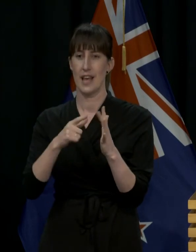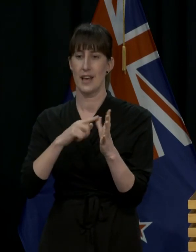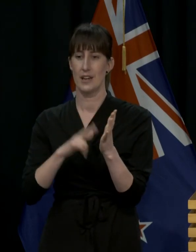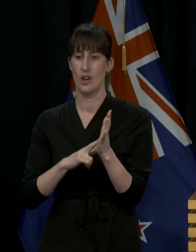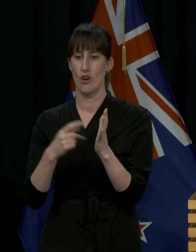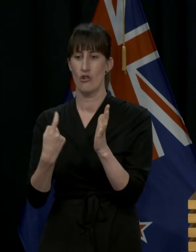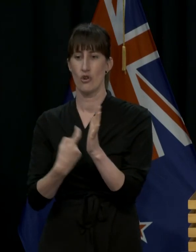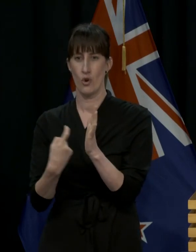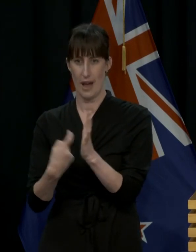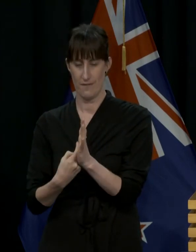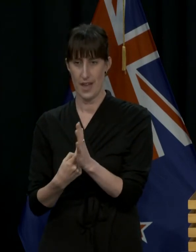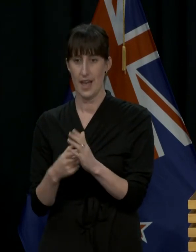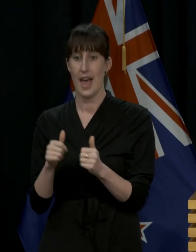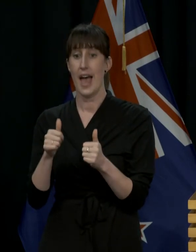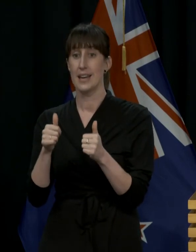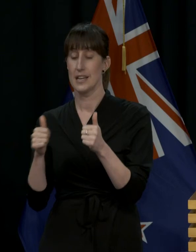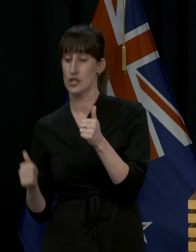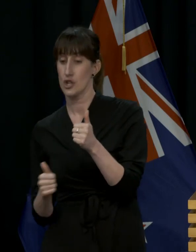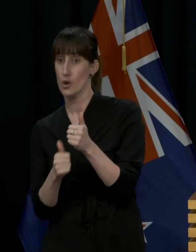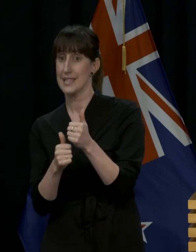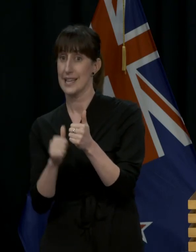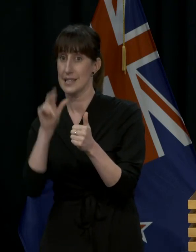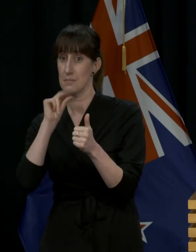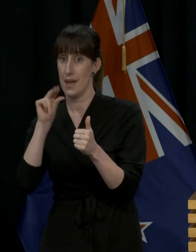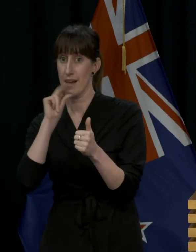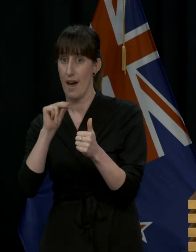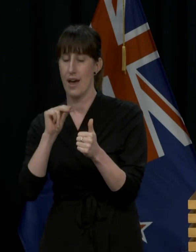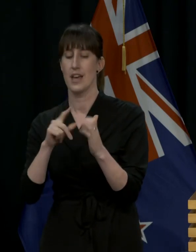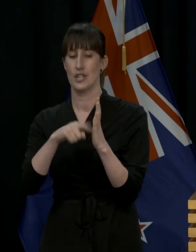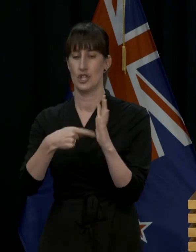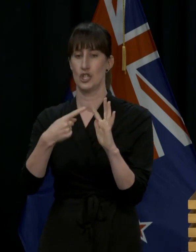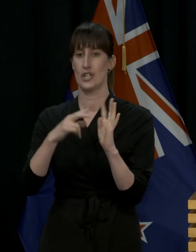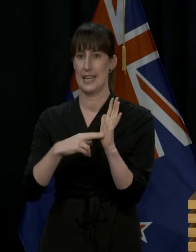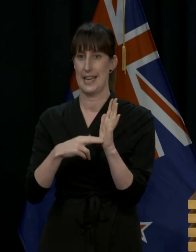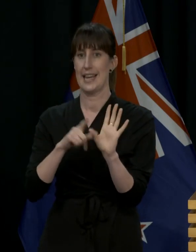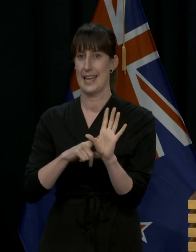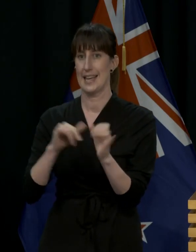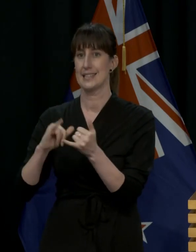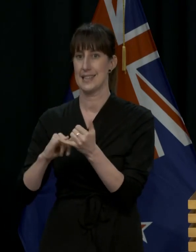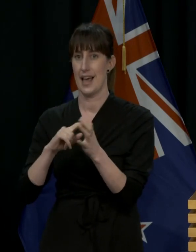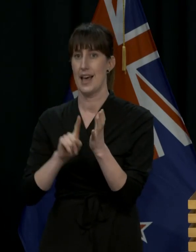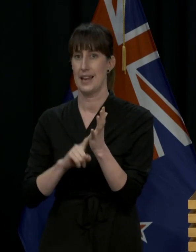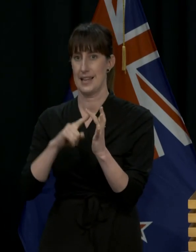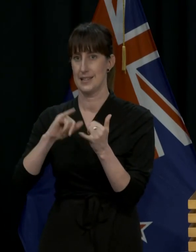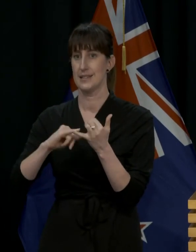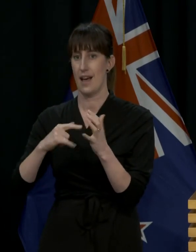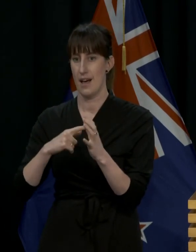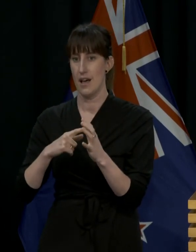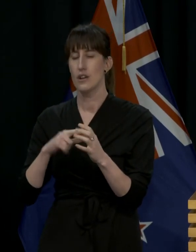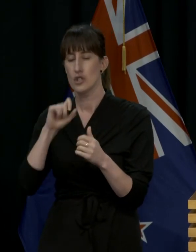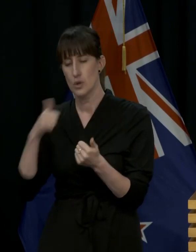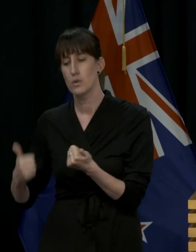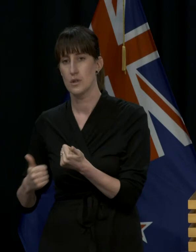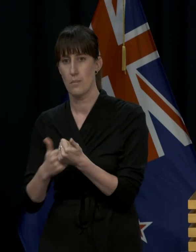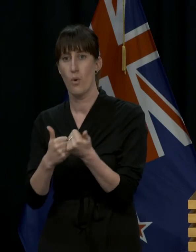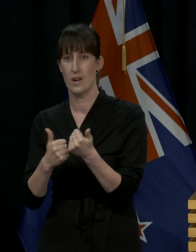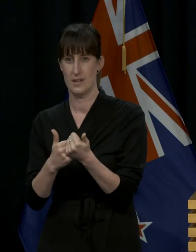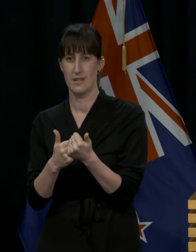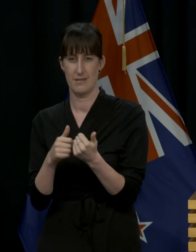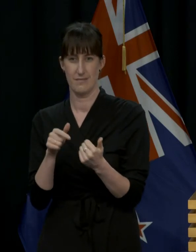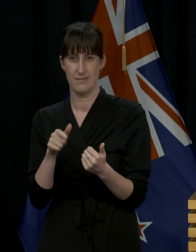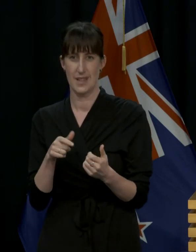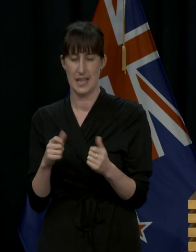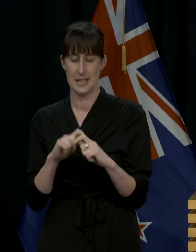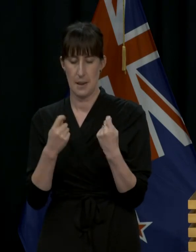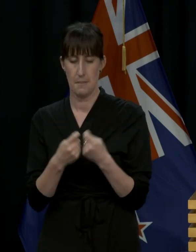an Assistant Speaker Jenny Salisa. So she'll bring that support role into the presiding officers team. We also have a